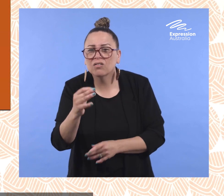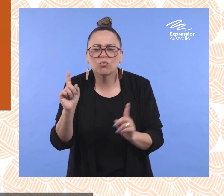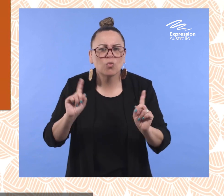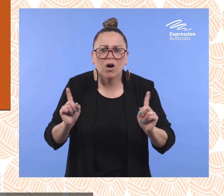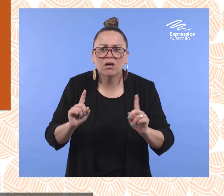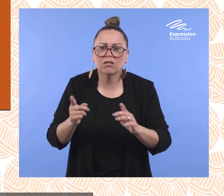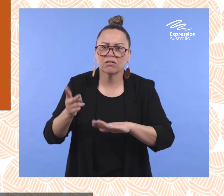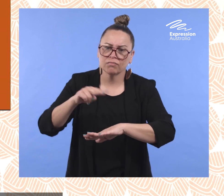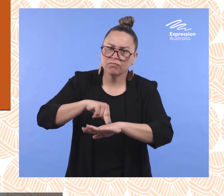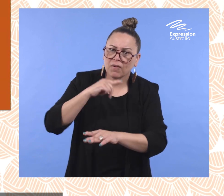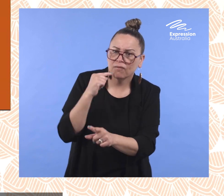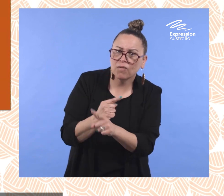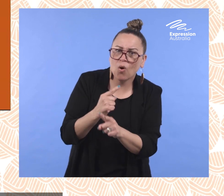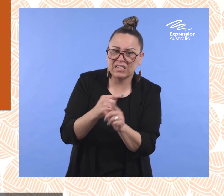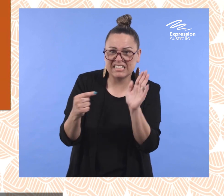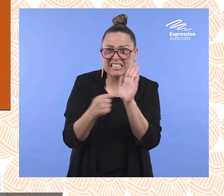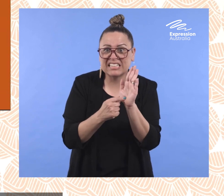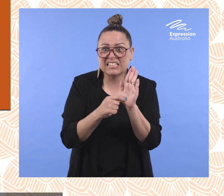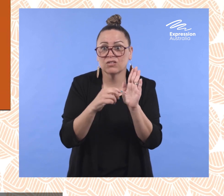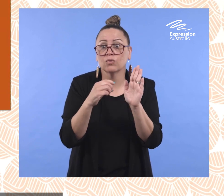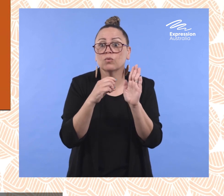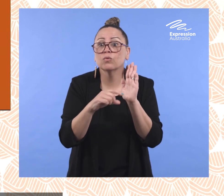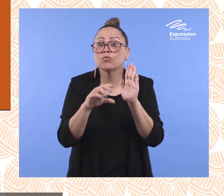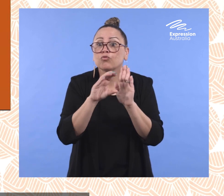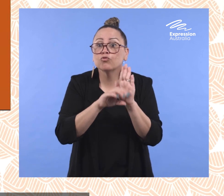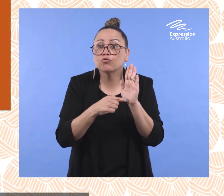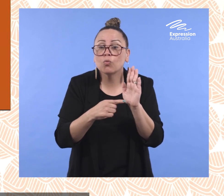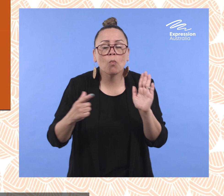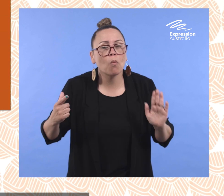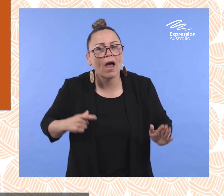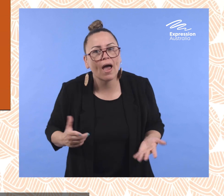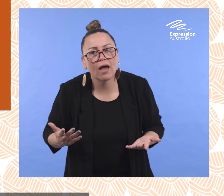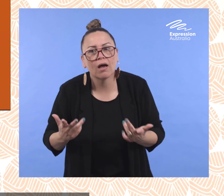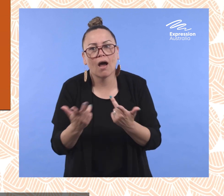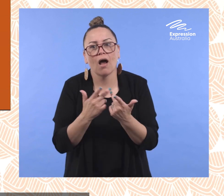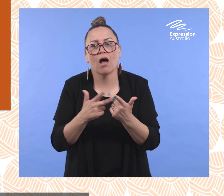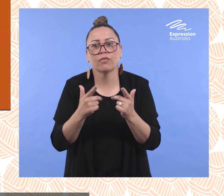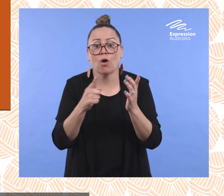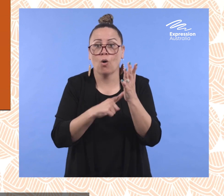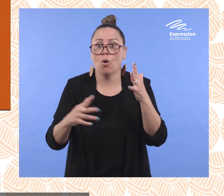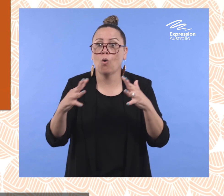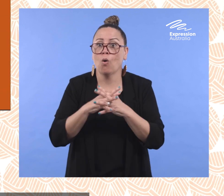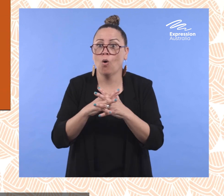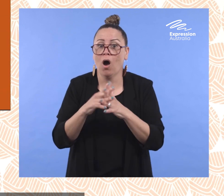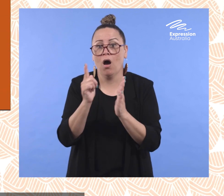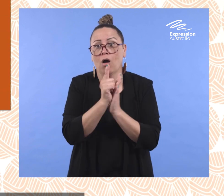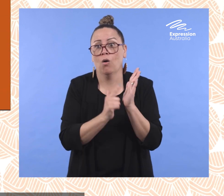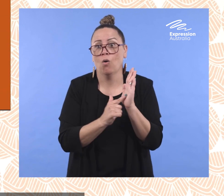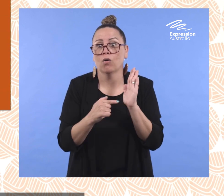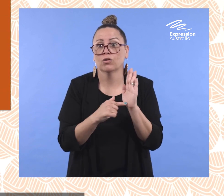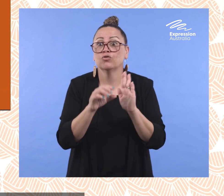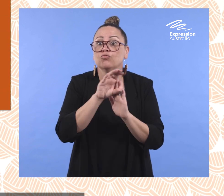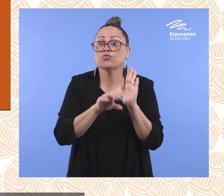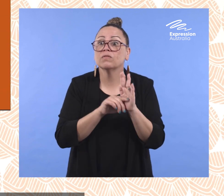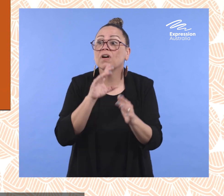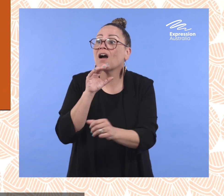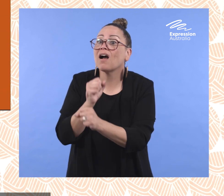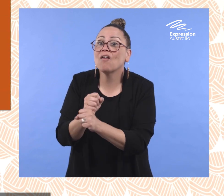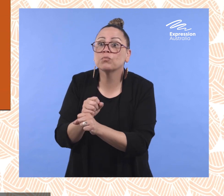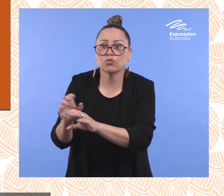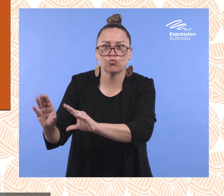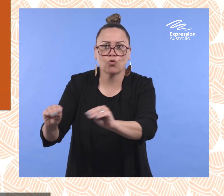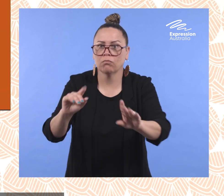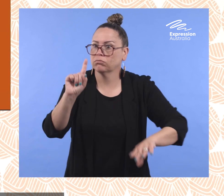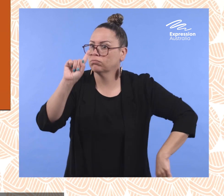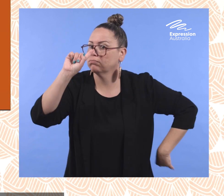a voice to be enshrined in the Constitution. Why? Because, unlike all those other laws, the Constitution can't be changed